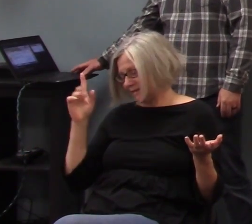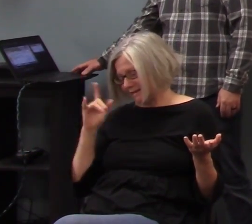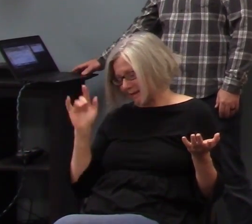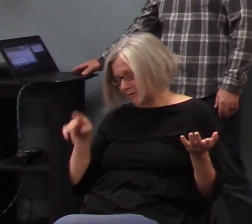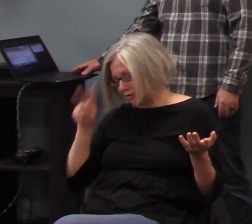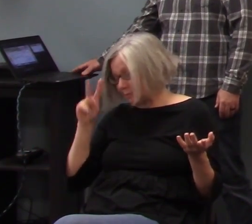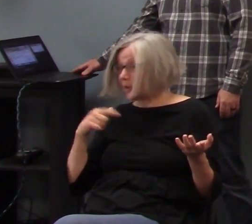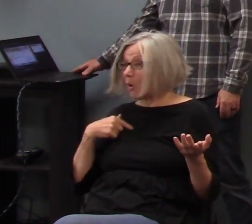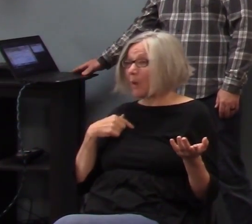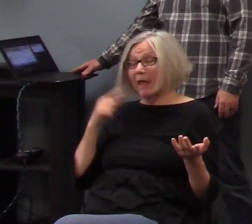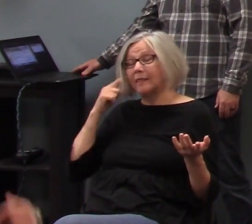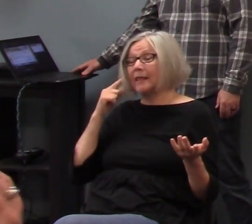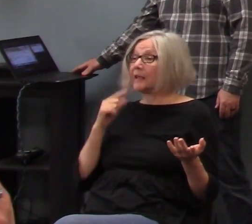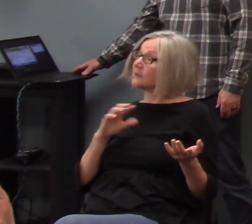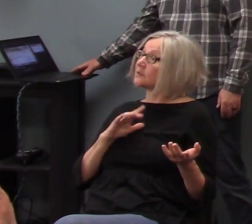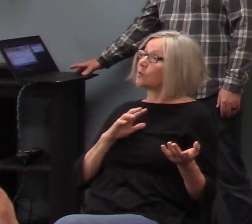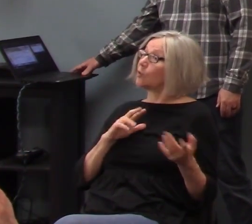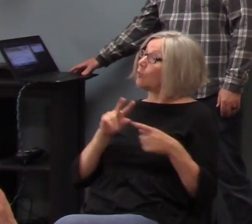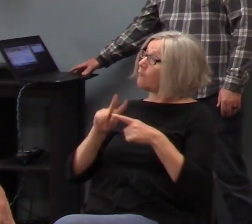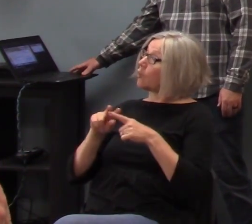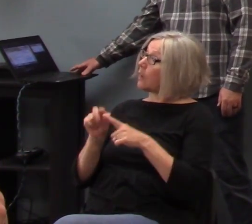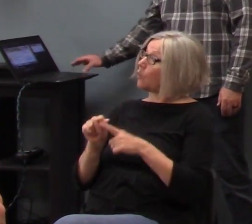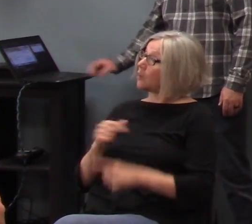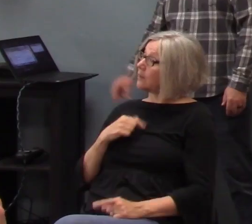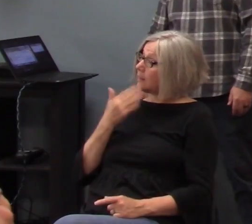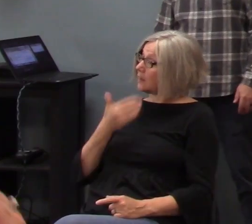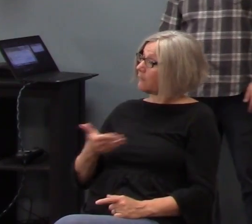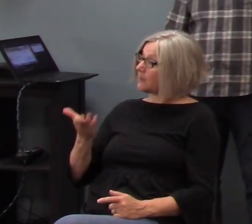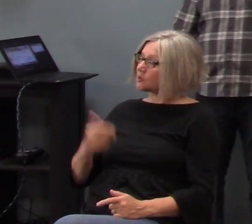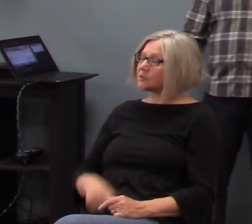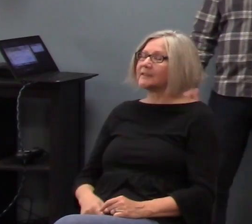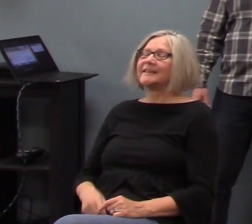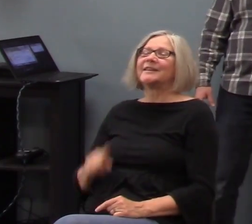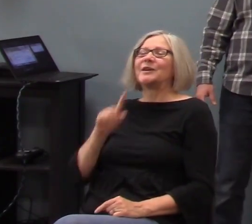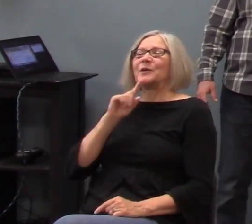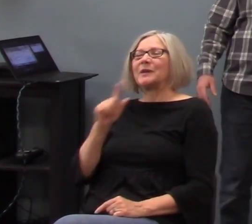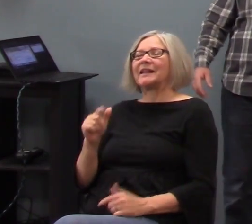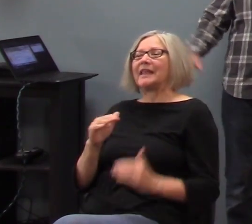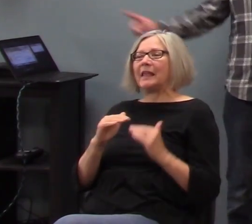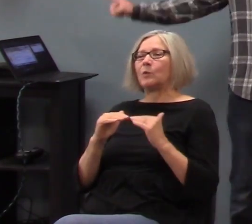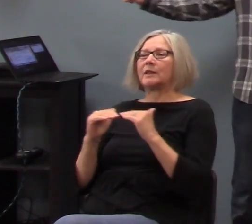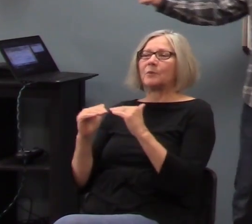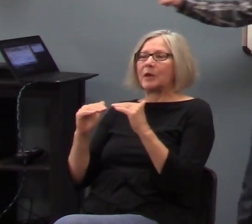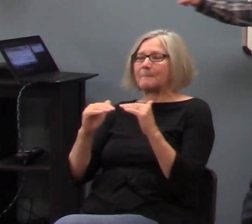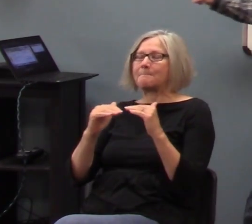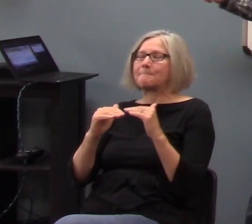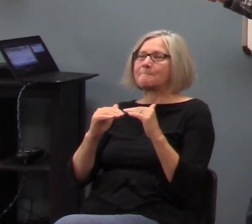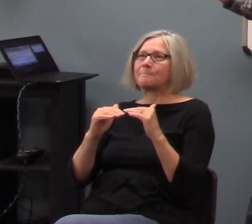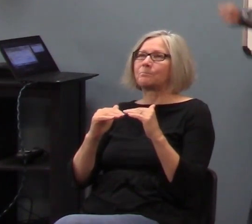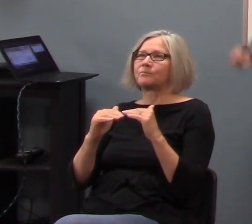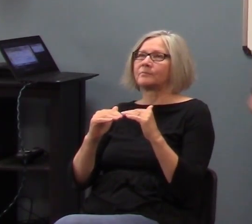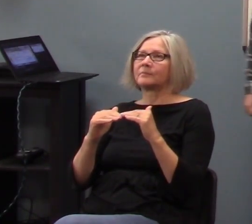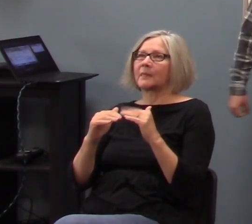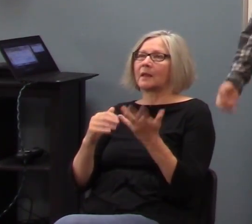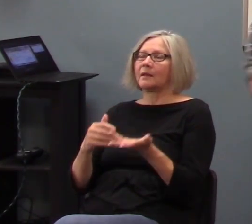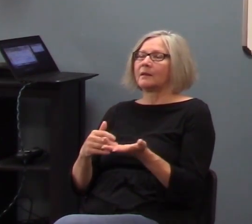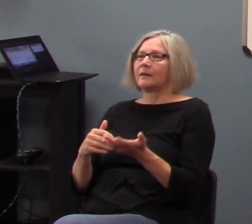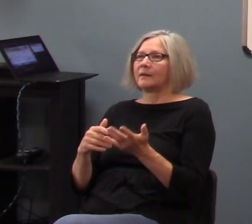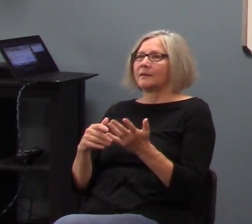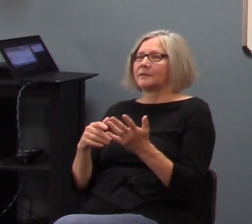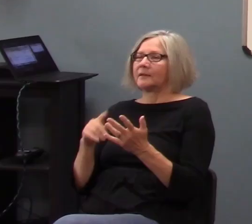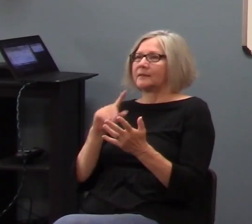I think it's a cool vocab word, thank you very much. Okay, and basically there's equilibrium that's punctuated by